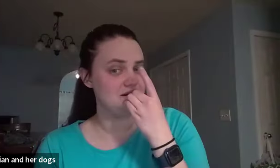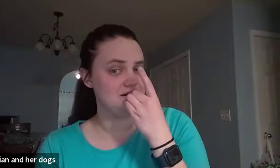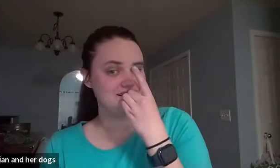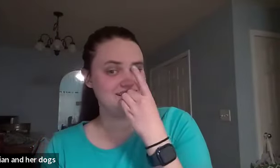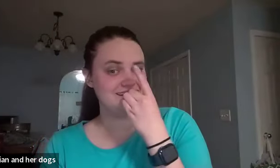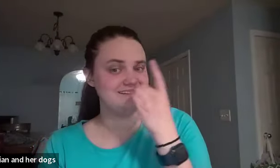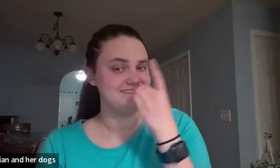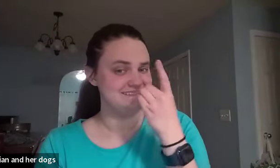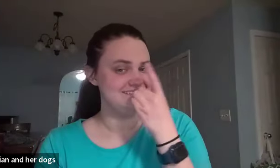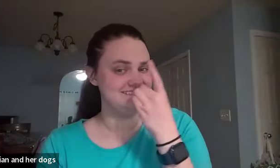dinner,